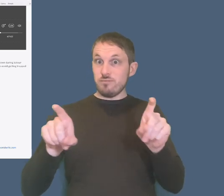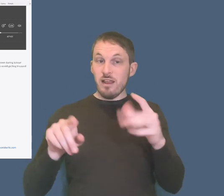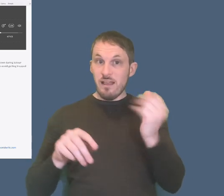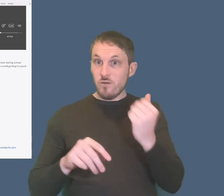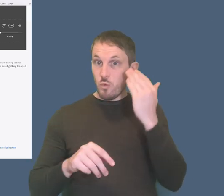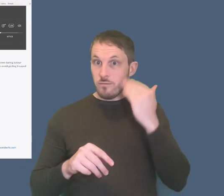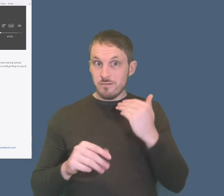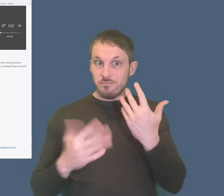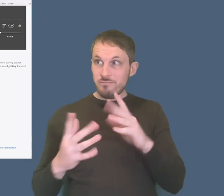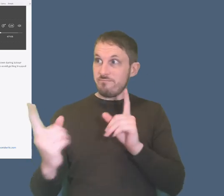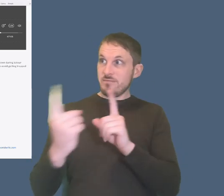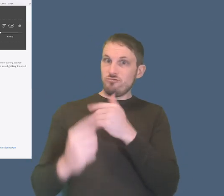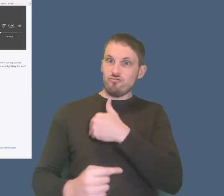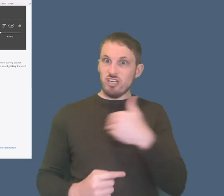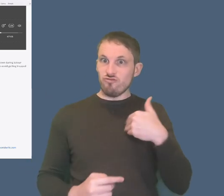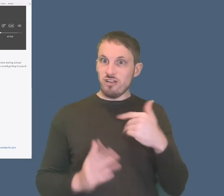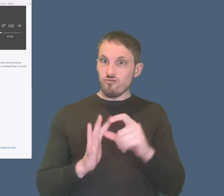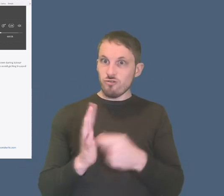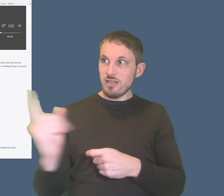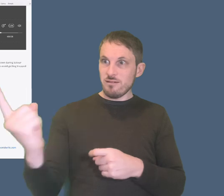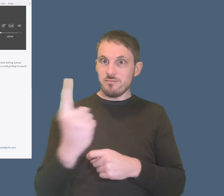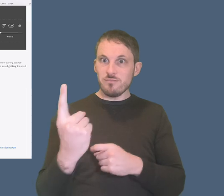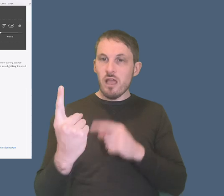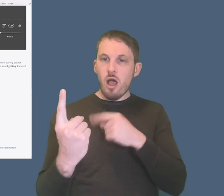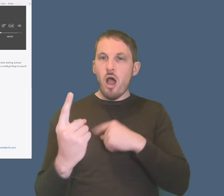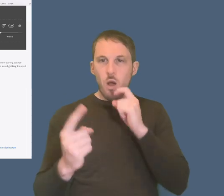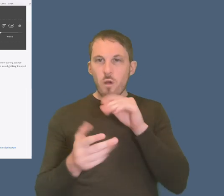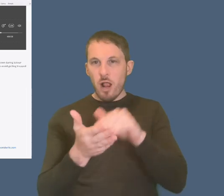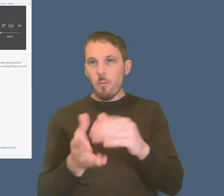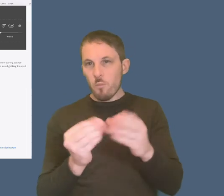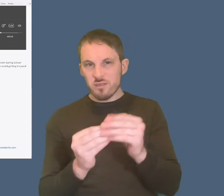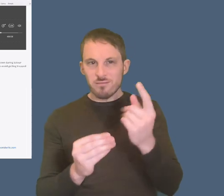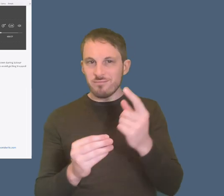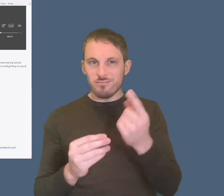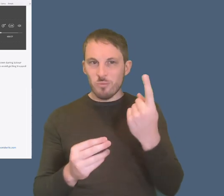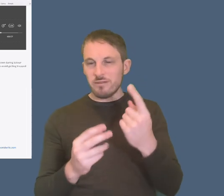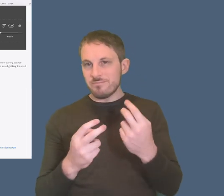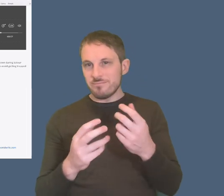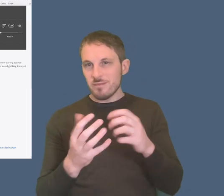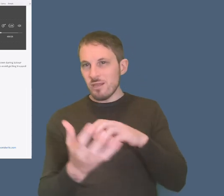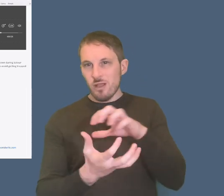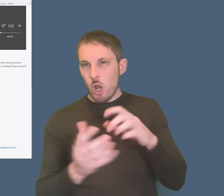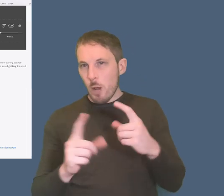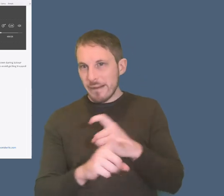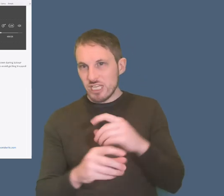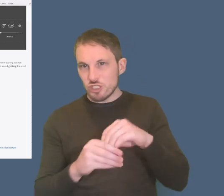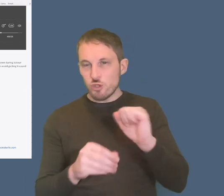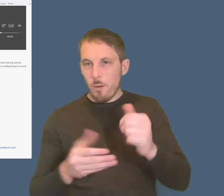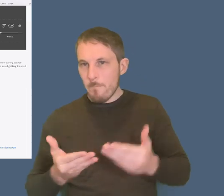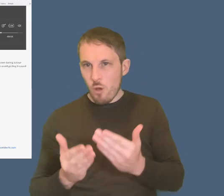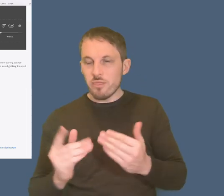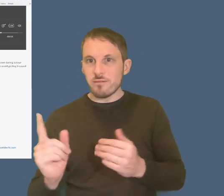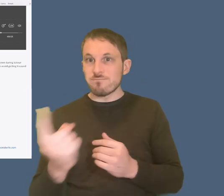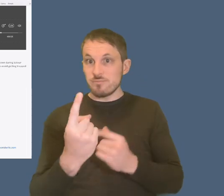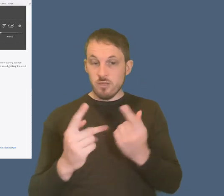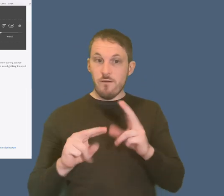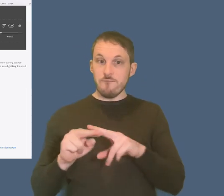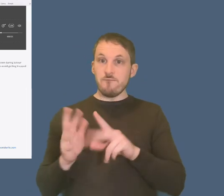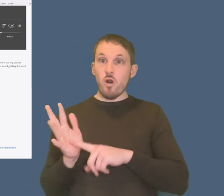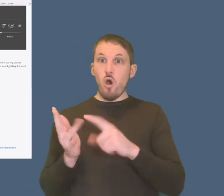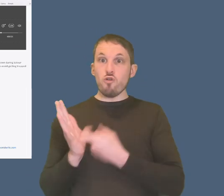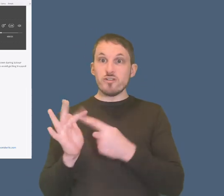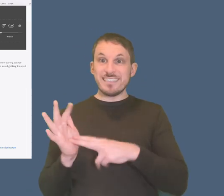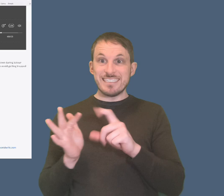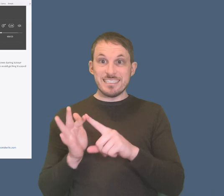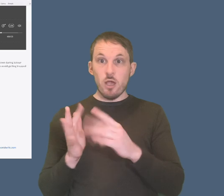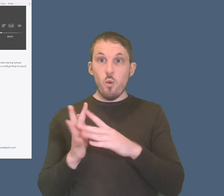a stranger who's come in to potentially remedy a complication in their labor and birth. And Florence Wilcox, she's actually done a